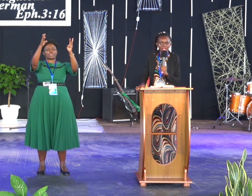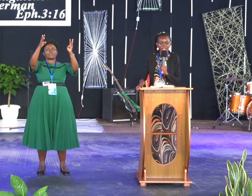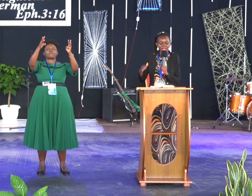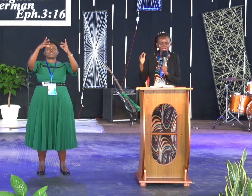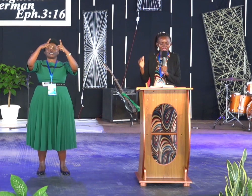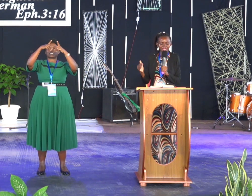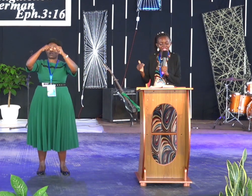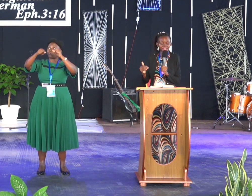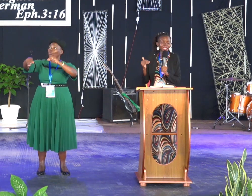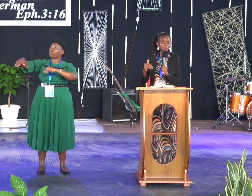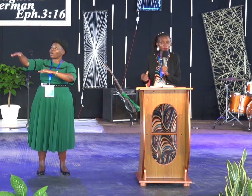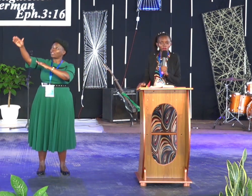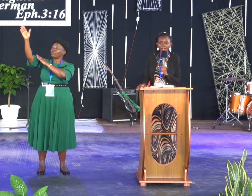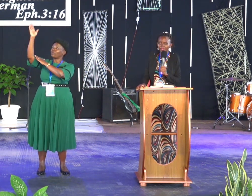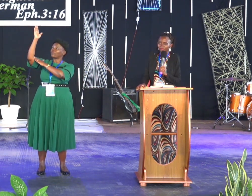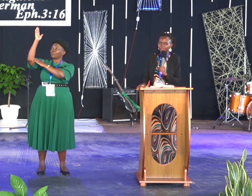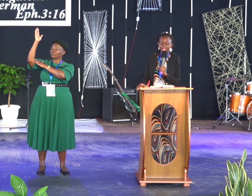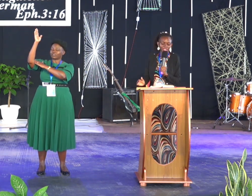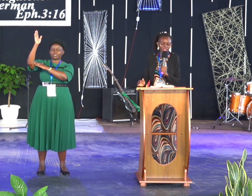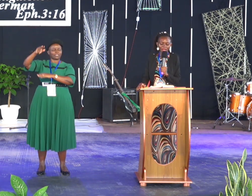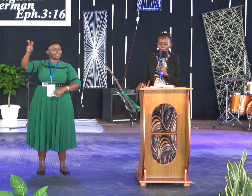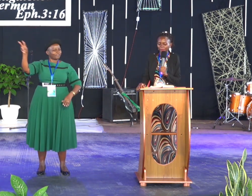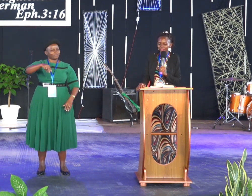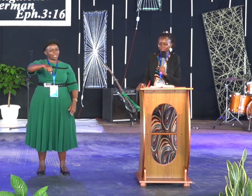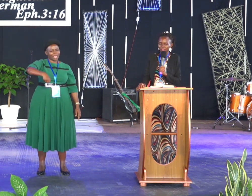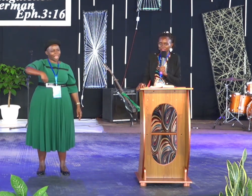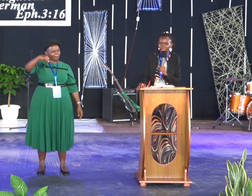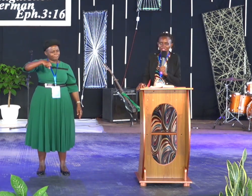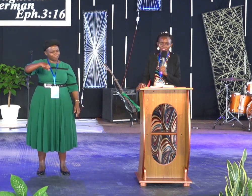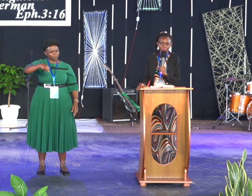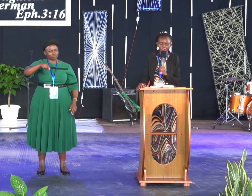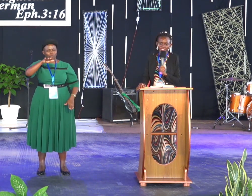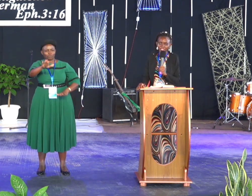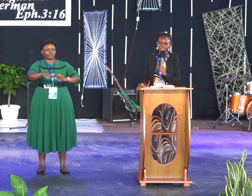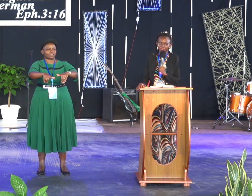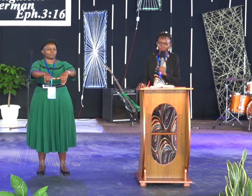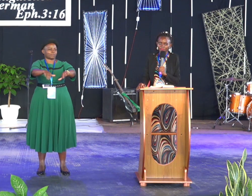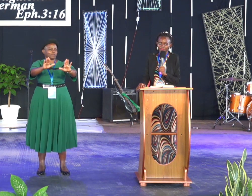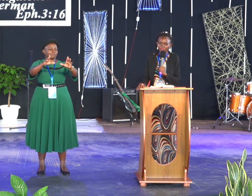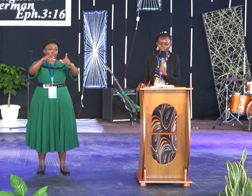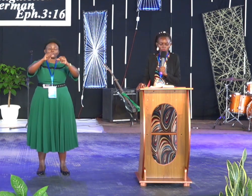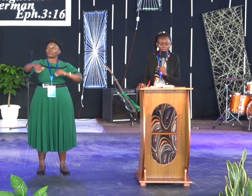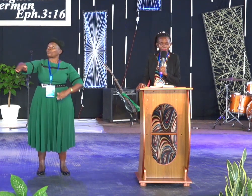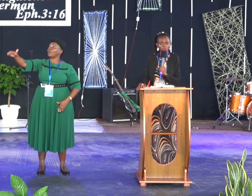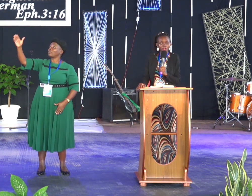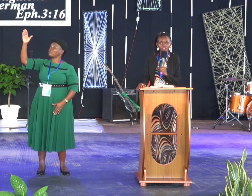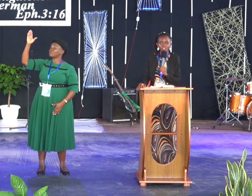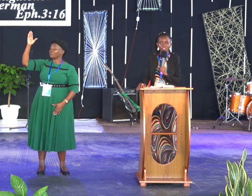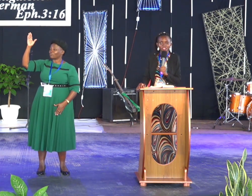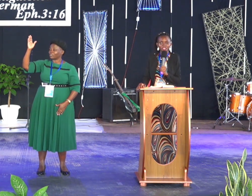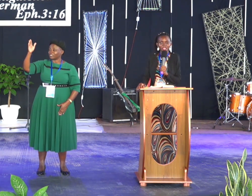ekigambo kyange. He has said my word. Is a lamp unto your feet. Kigambo kya Katonda. The word of